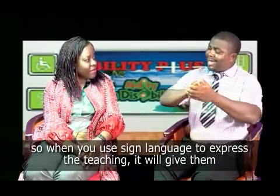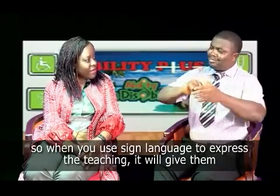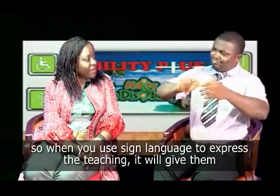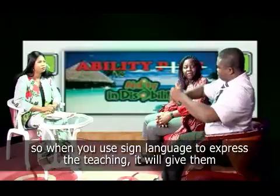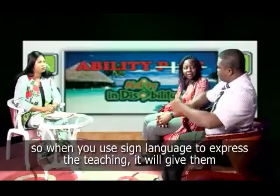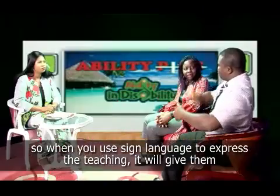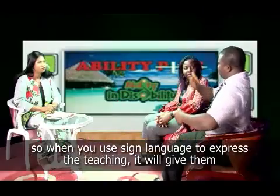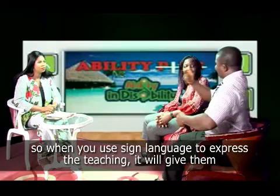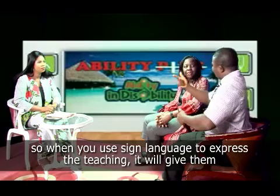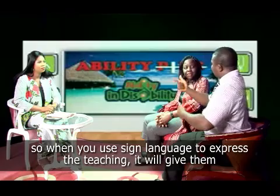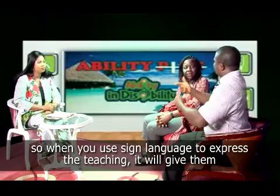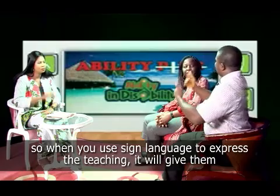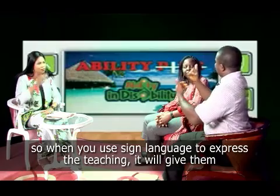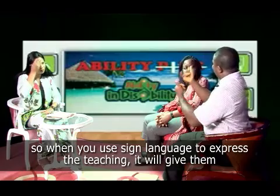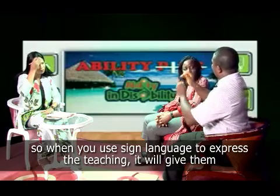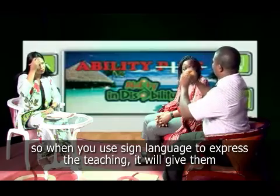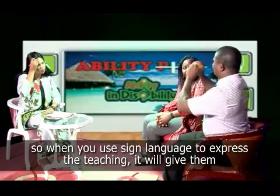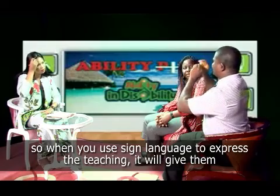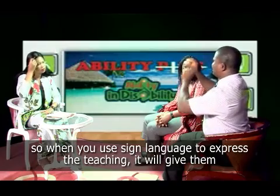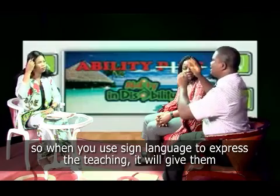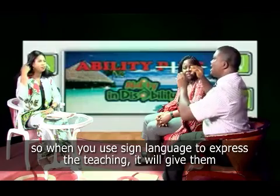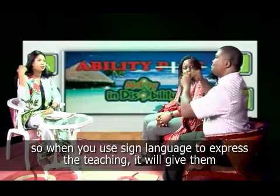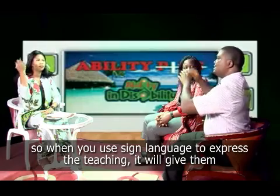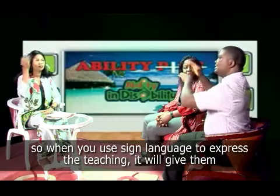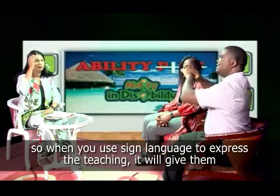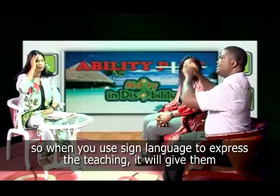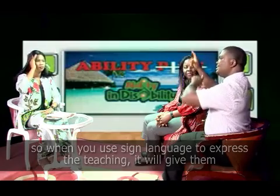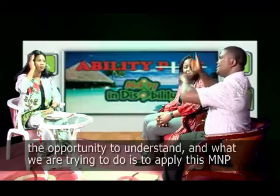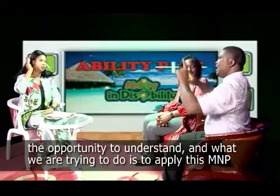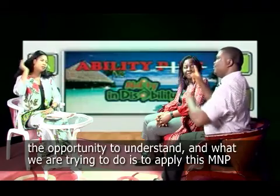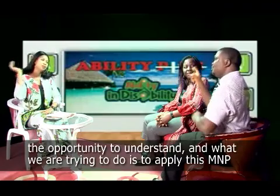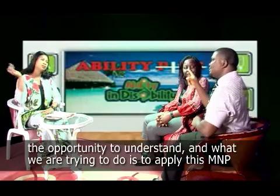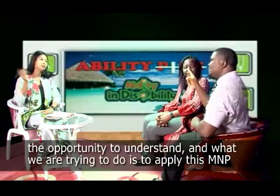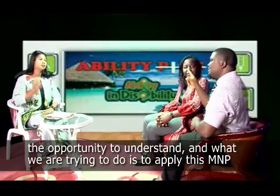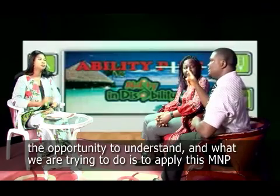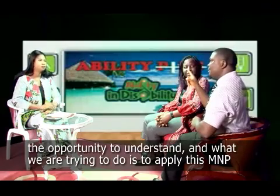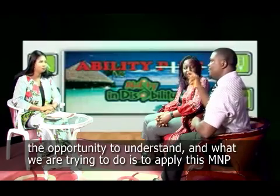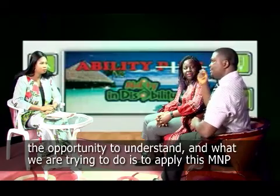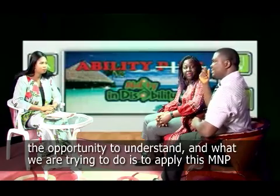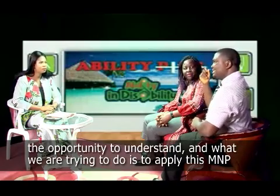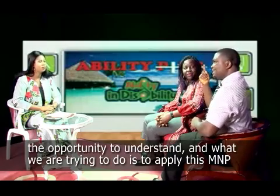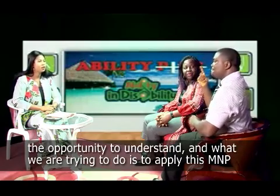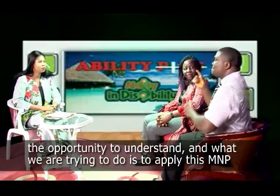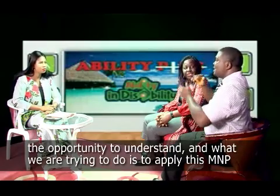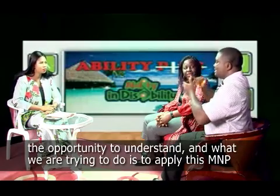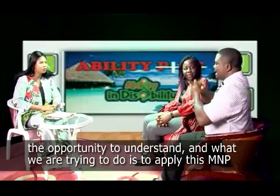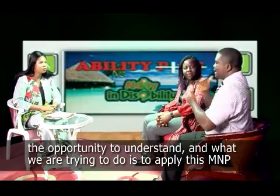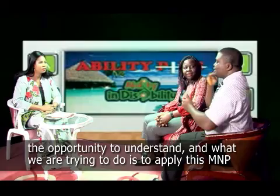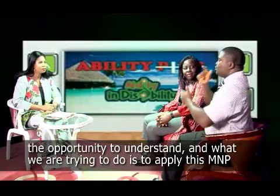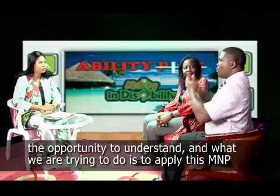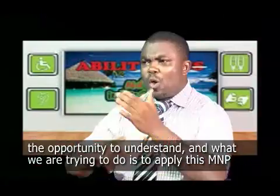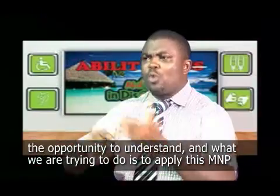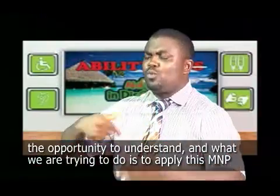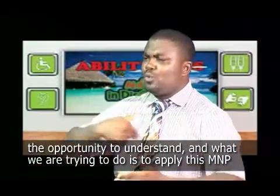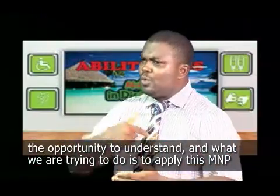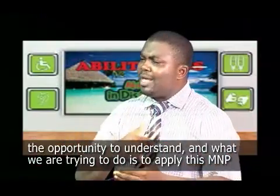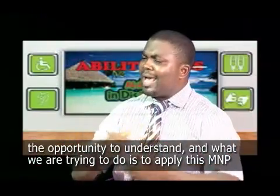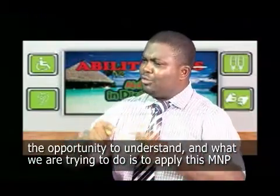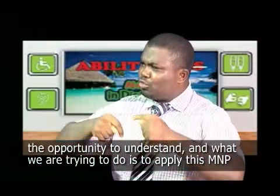the teaching, then it will give them the opportunity to understand.